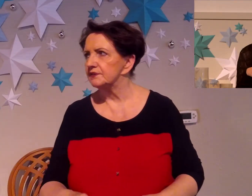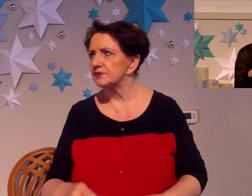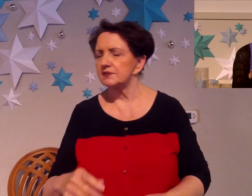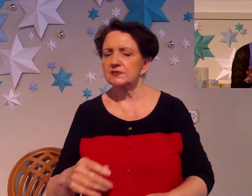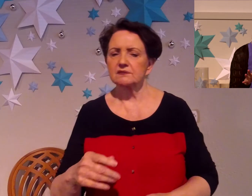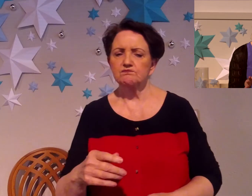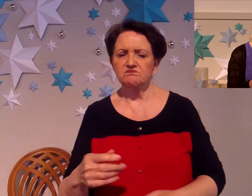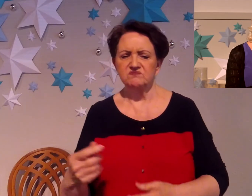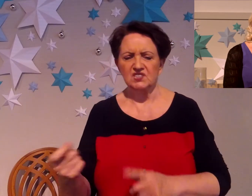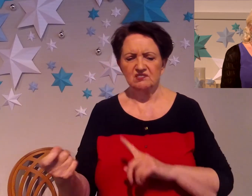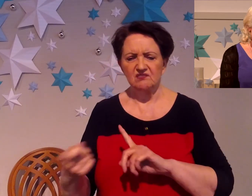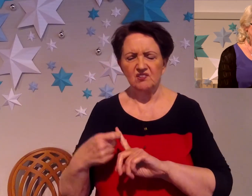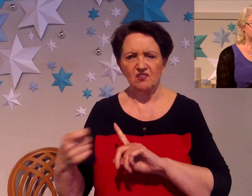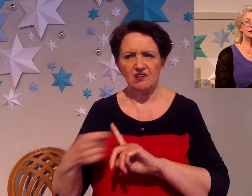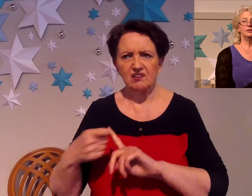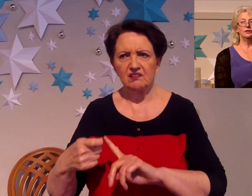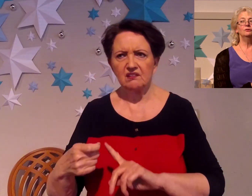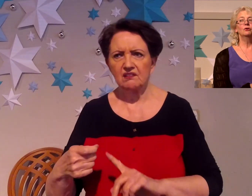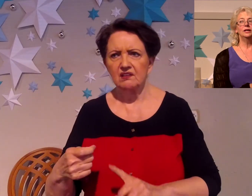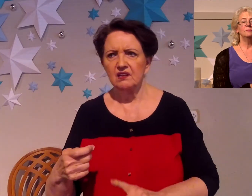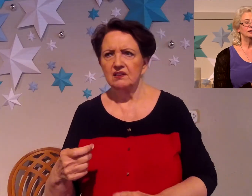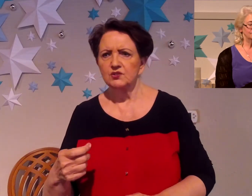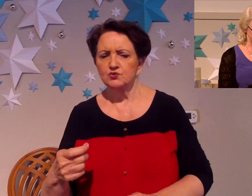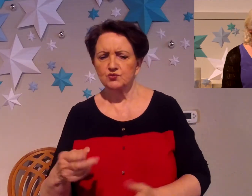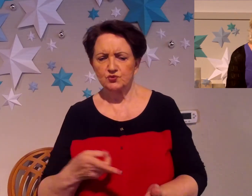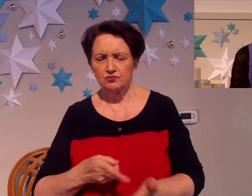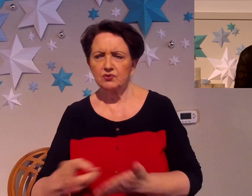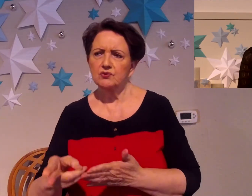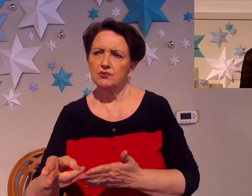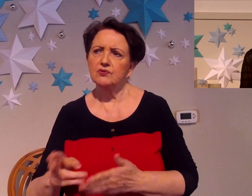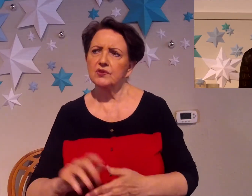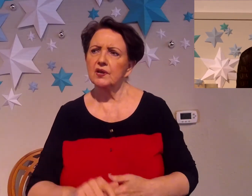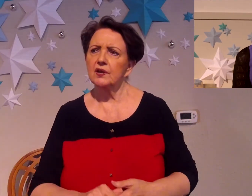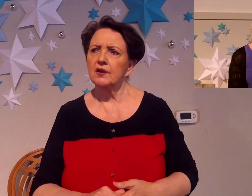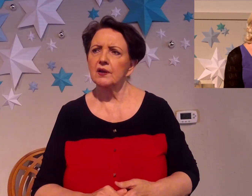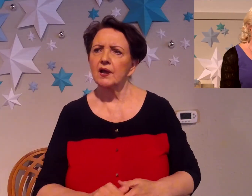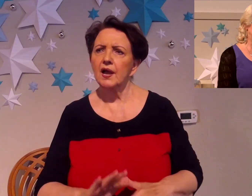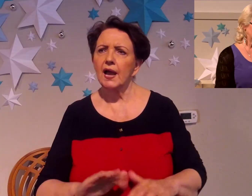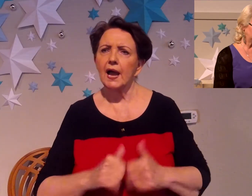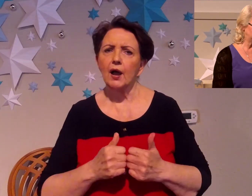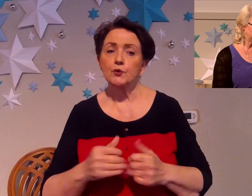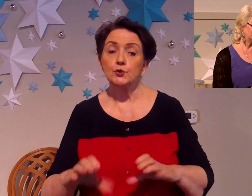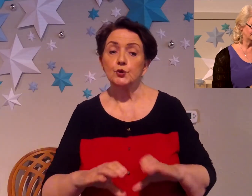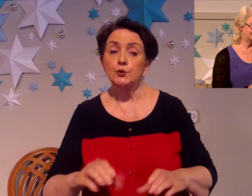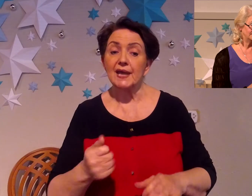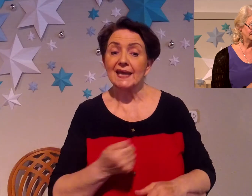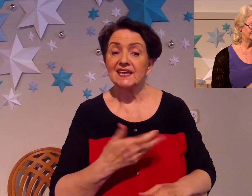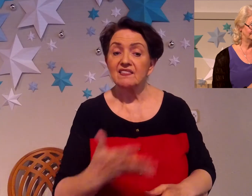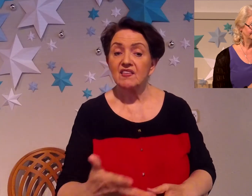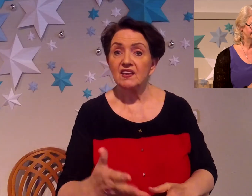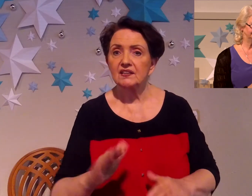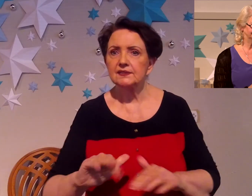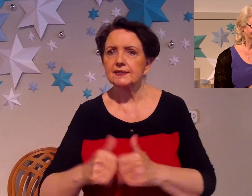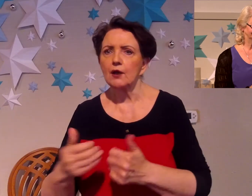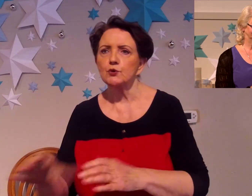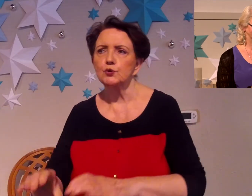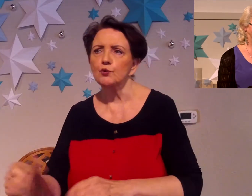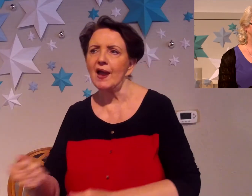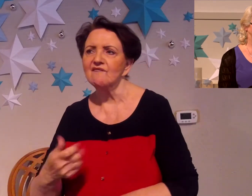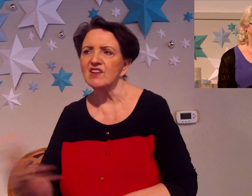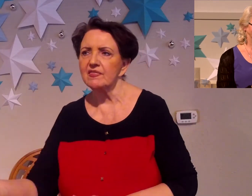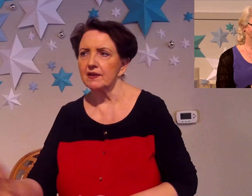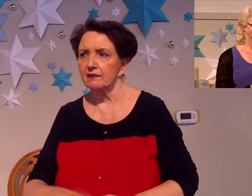think is just, it's the annoying metaphysical truth: how you do anything is how you do everything.